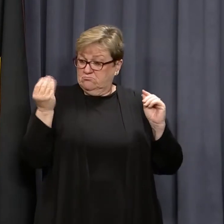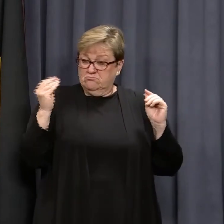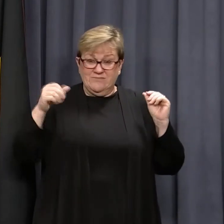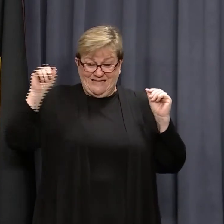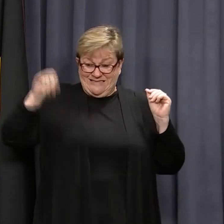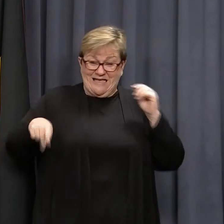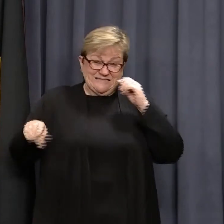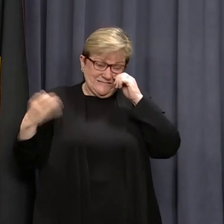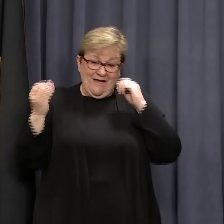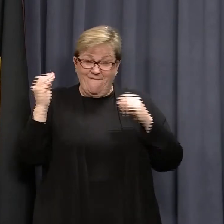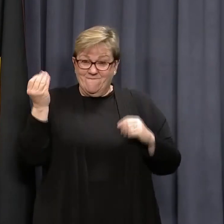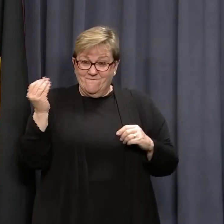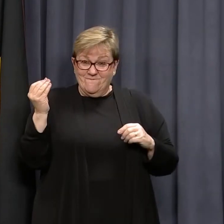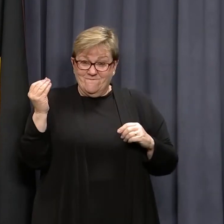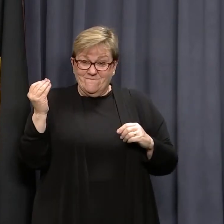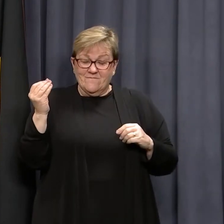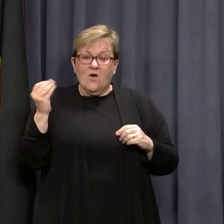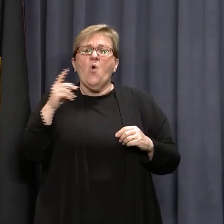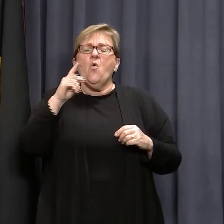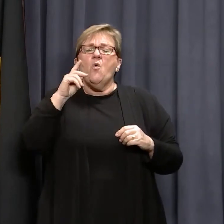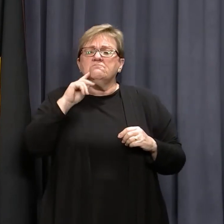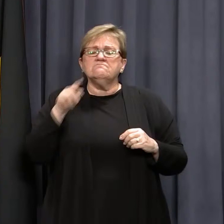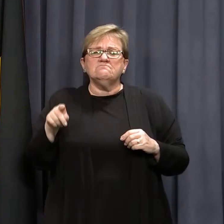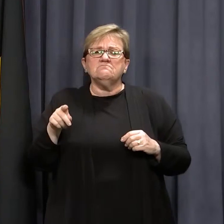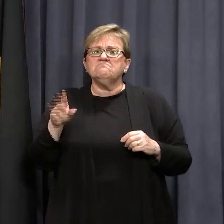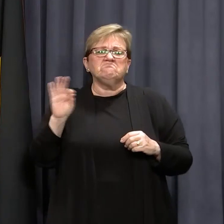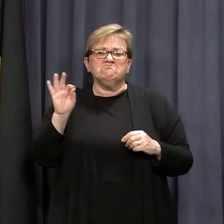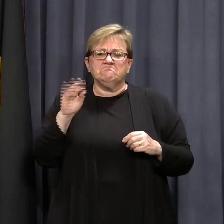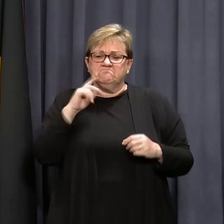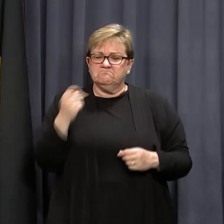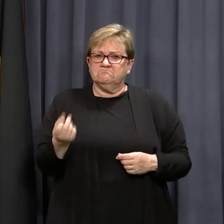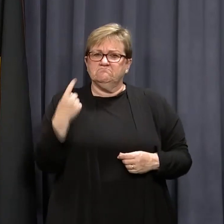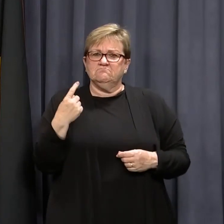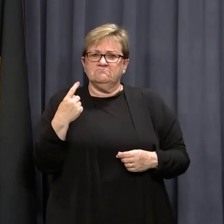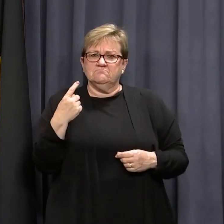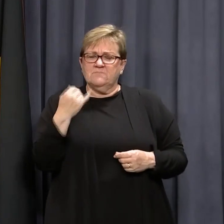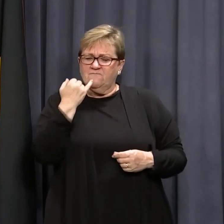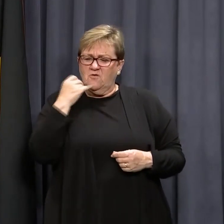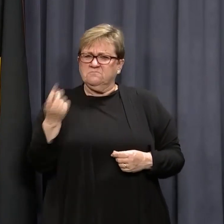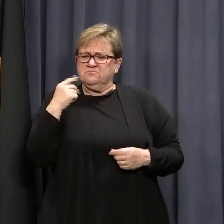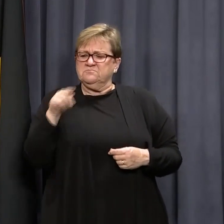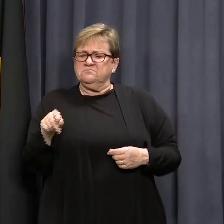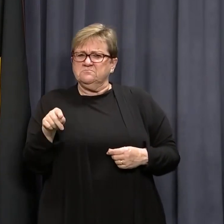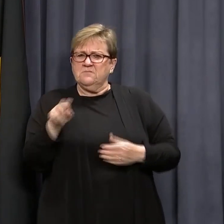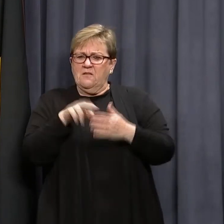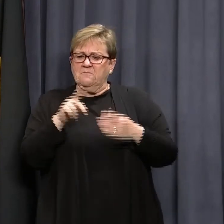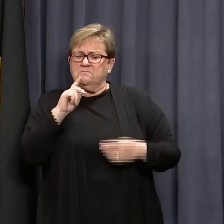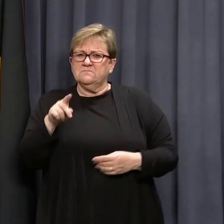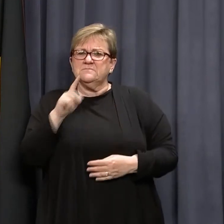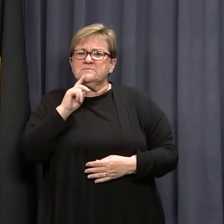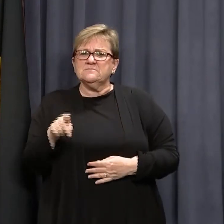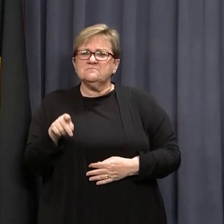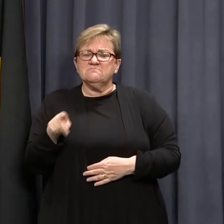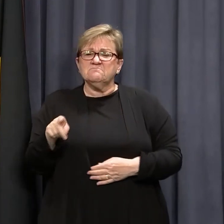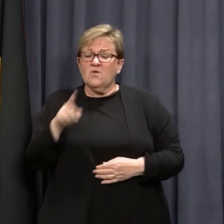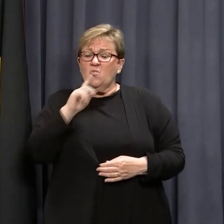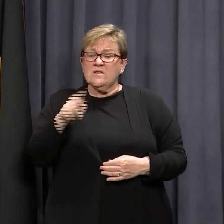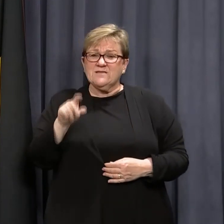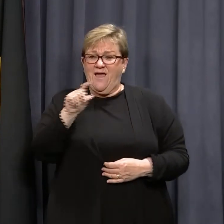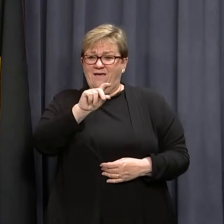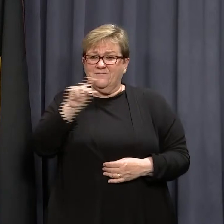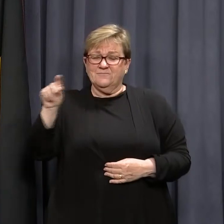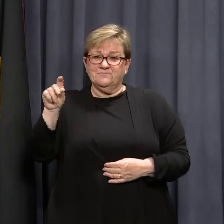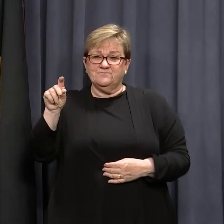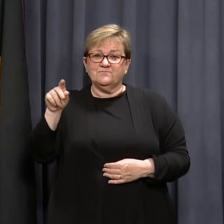e.g. tomorrow onwards, will find that they've got a message on their smart device. The G2G application will quite clearly say to